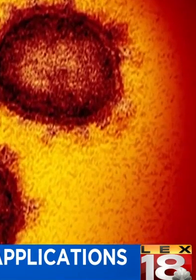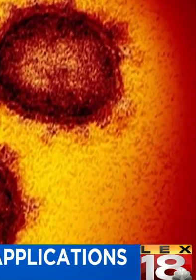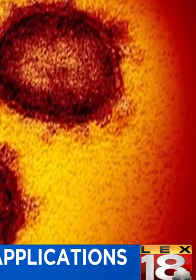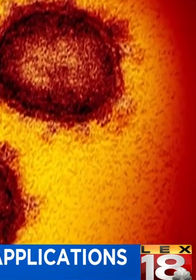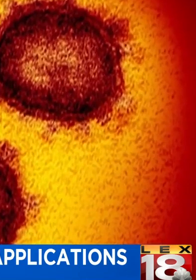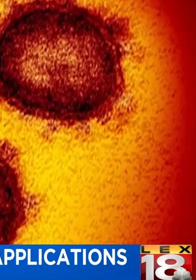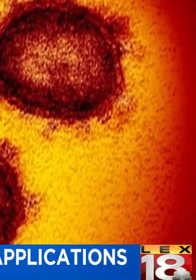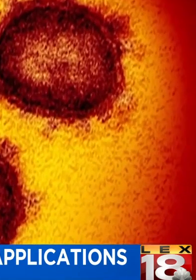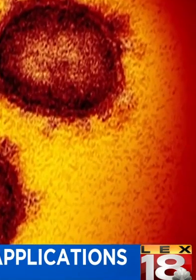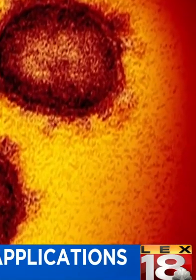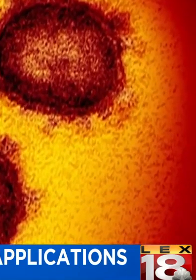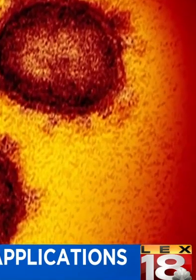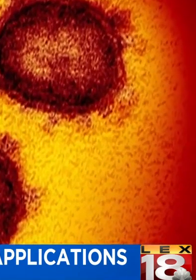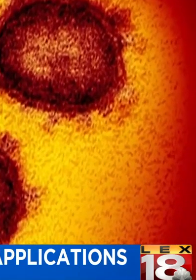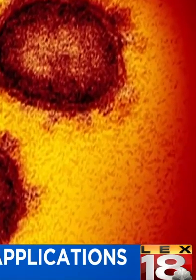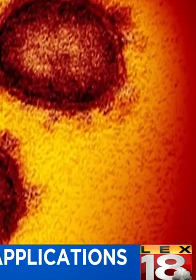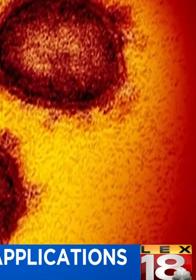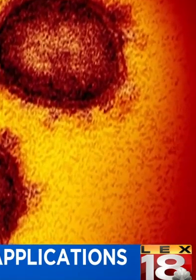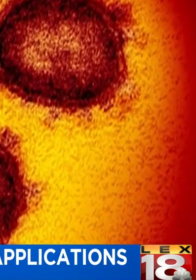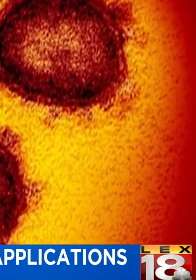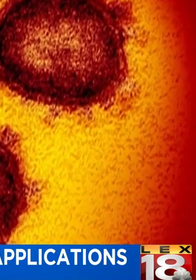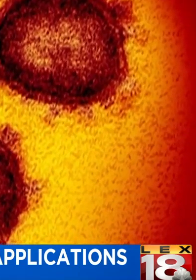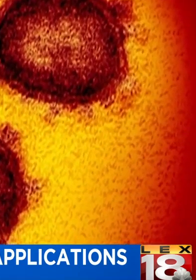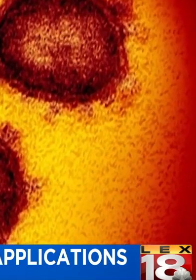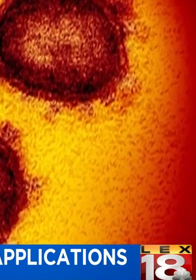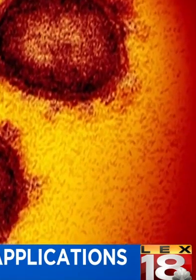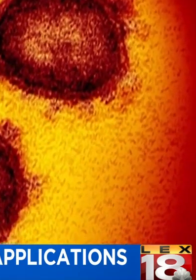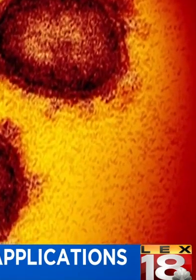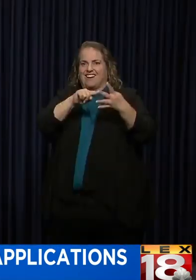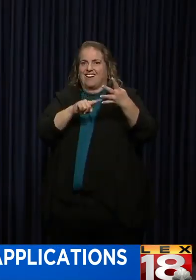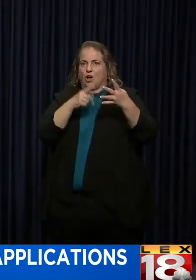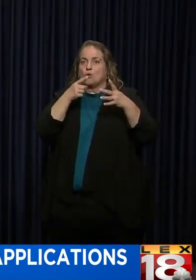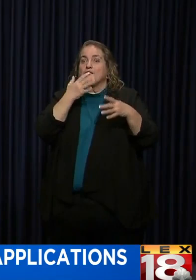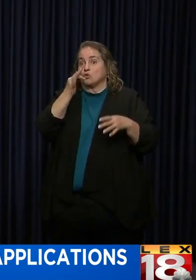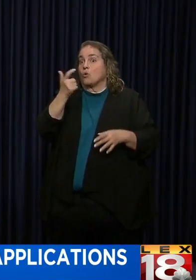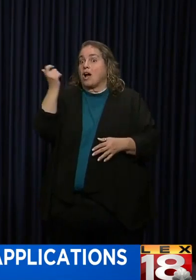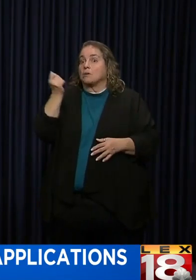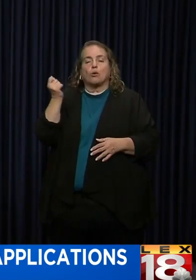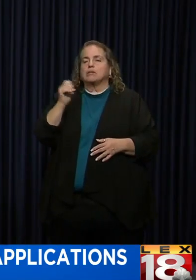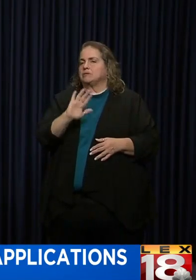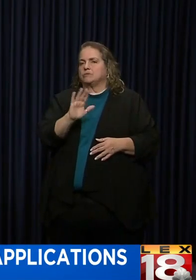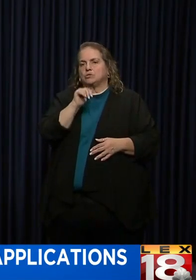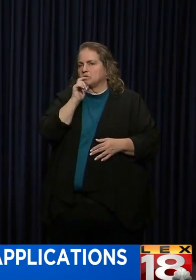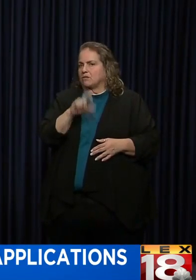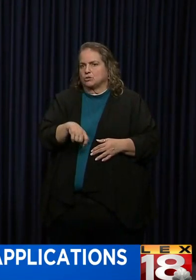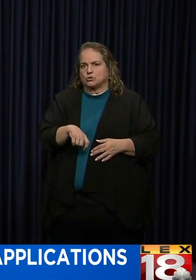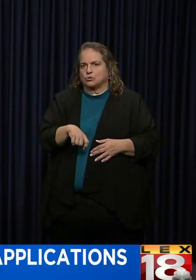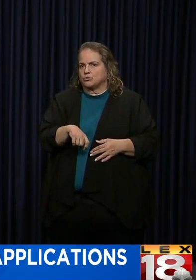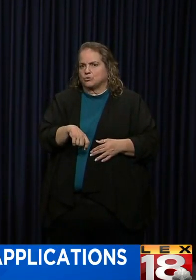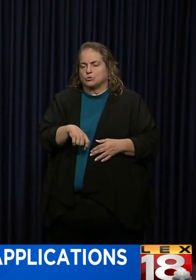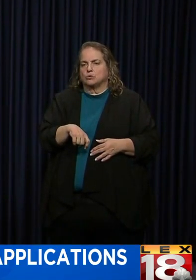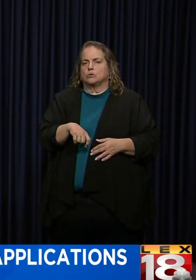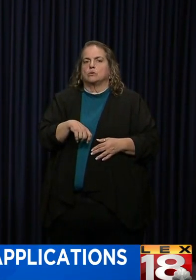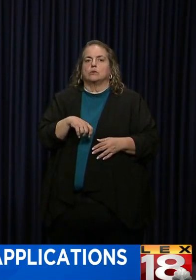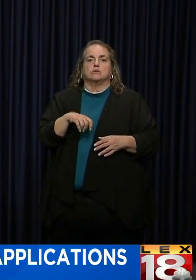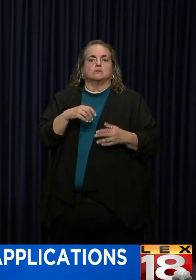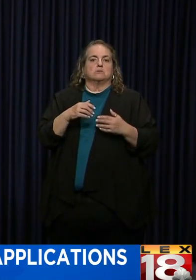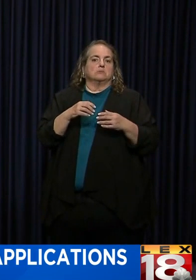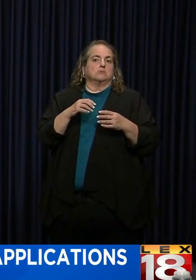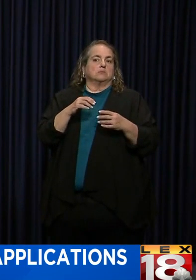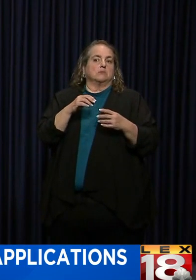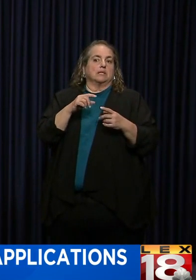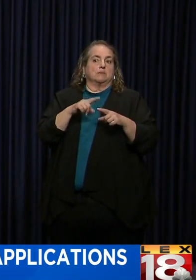two, people who have to go into medical quarantine because of the virus. Either when their time of quarantine ends